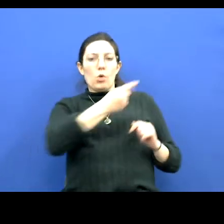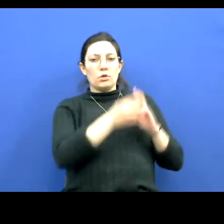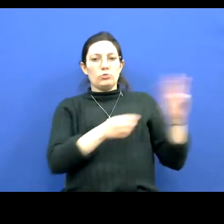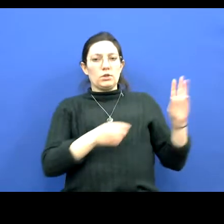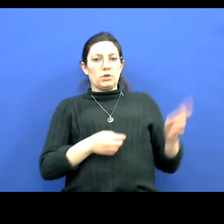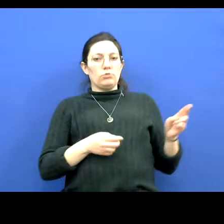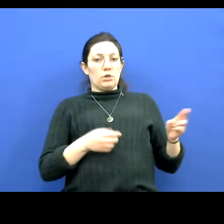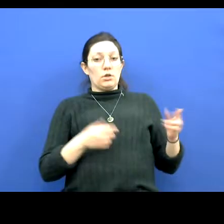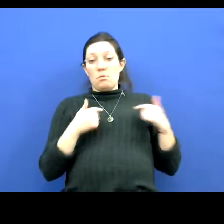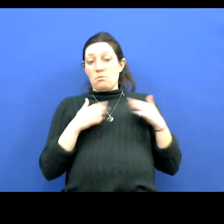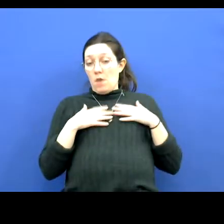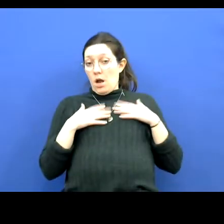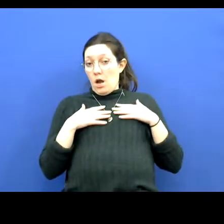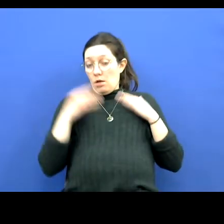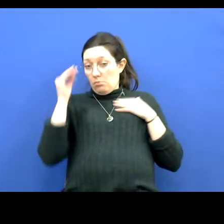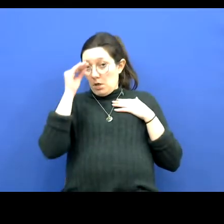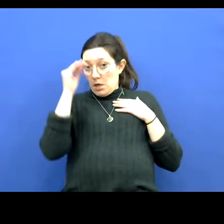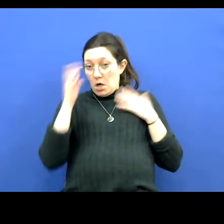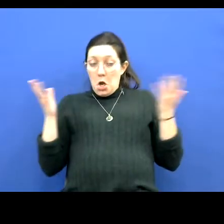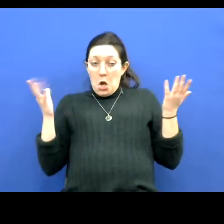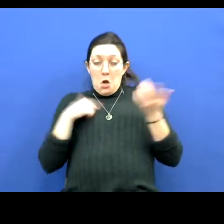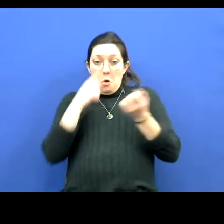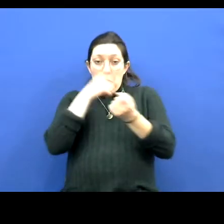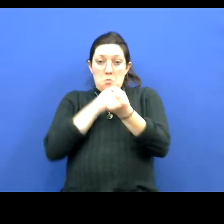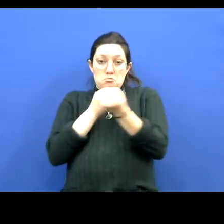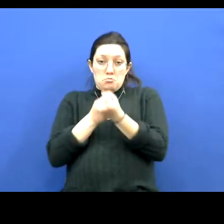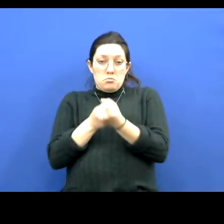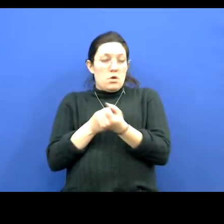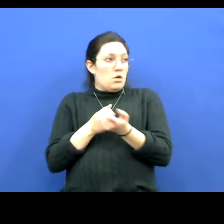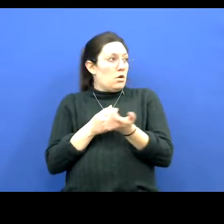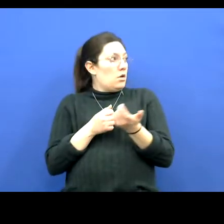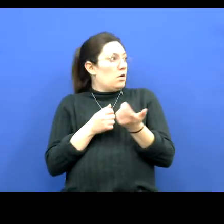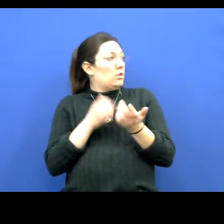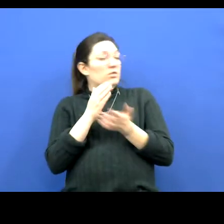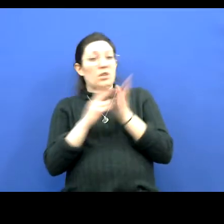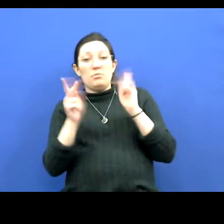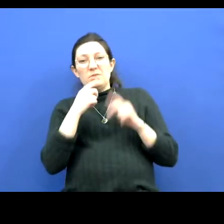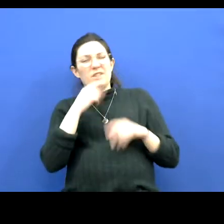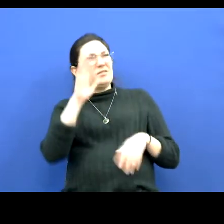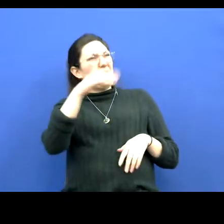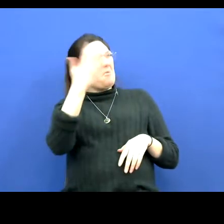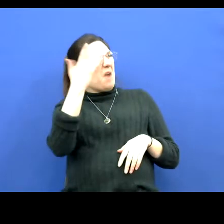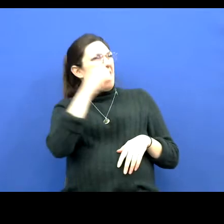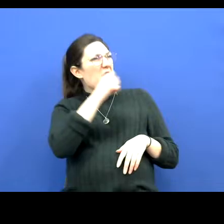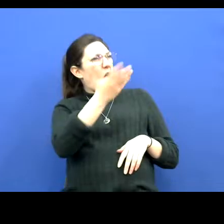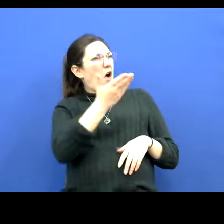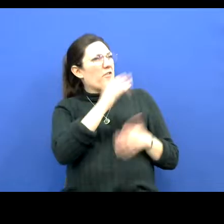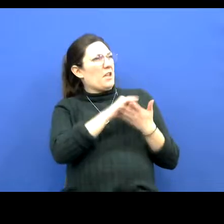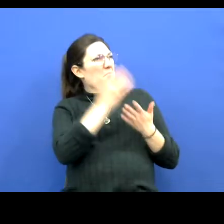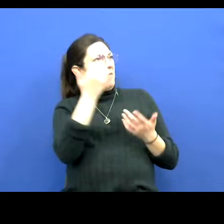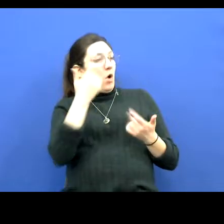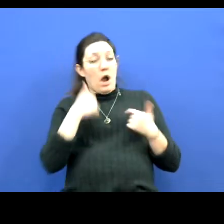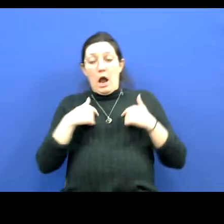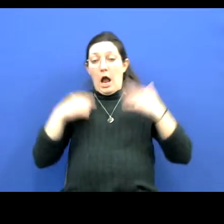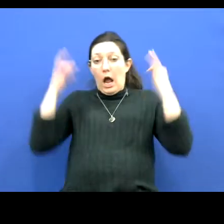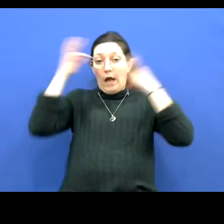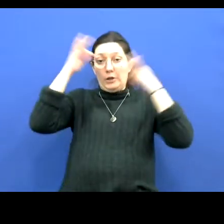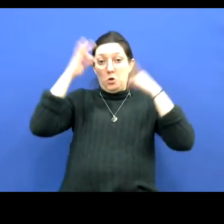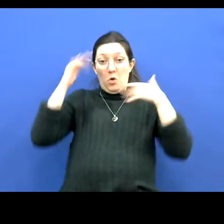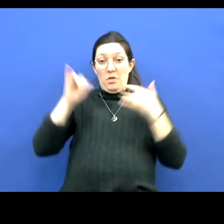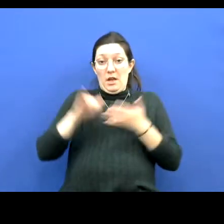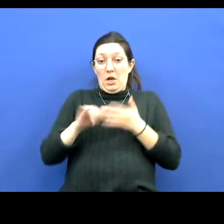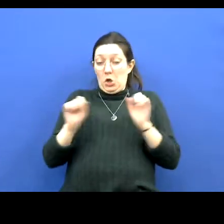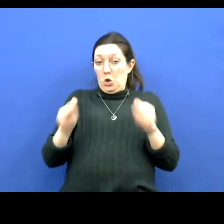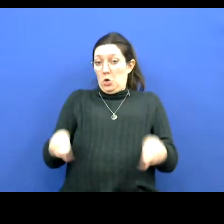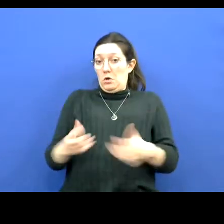I'm in favor of that. Someone asked, well, why didn't you offer that in the first? And I said, I didn't know that that was on the table. I'm again,